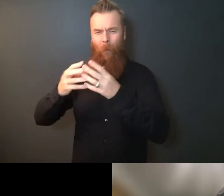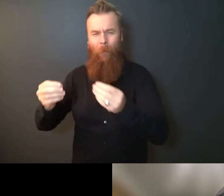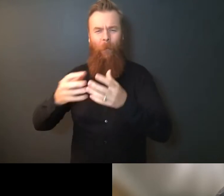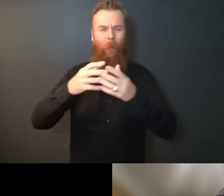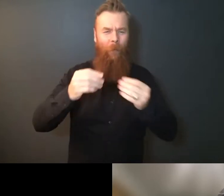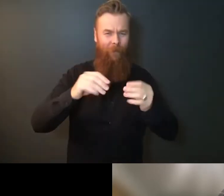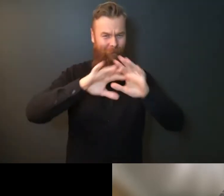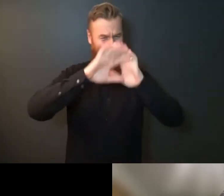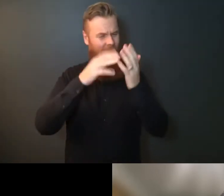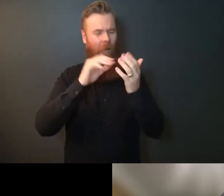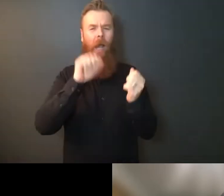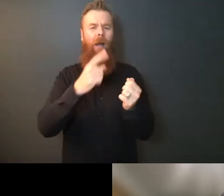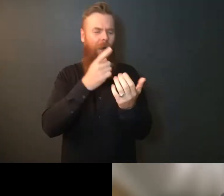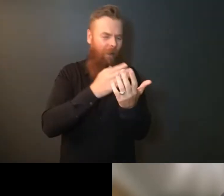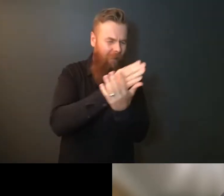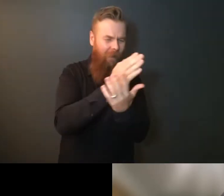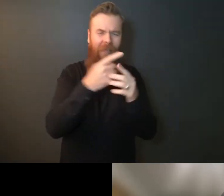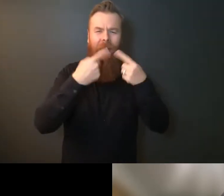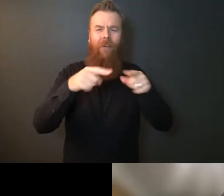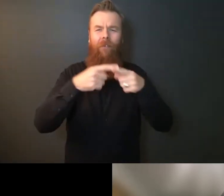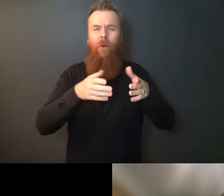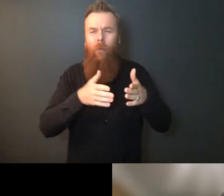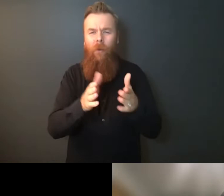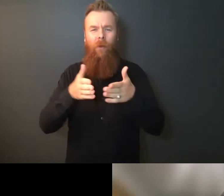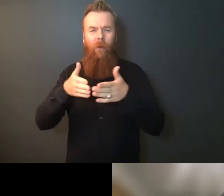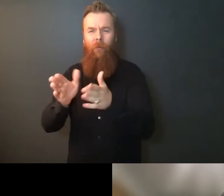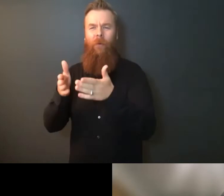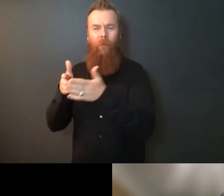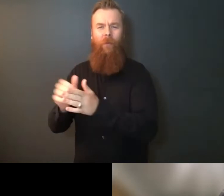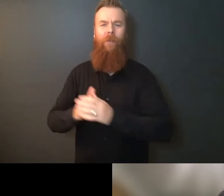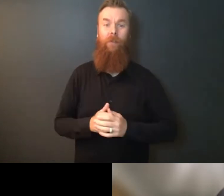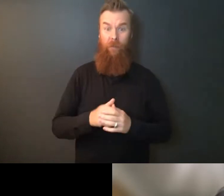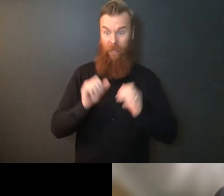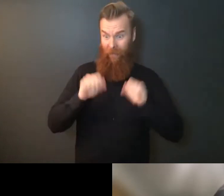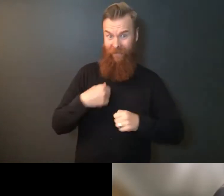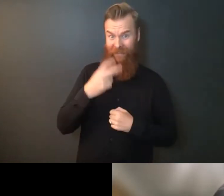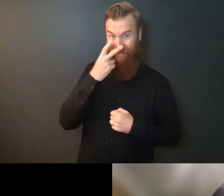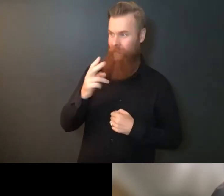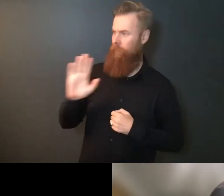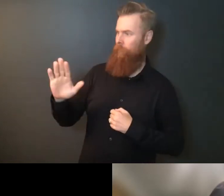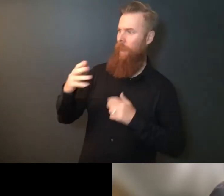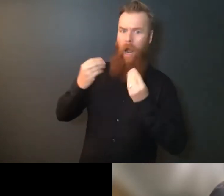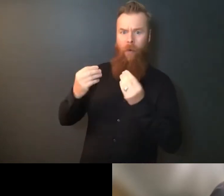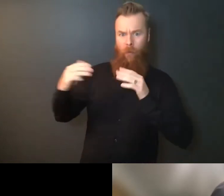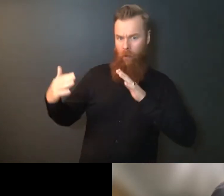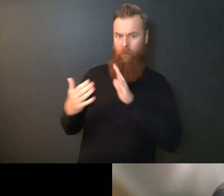So I see how this SBC approach could potentially be a better way, a game changer for us in the